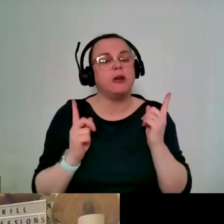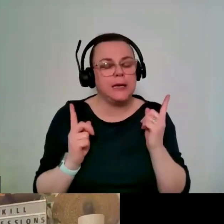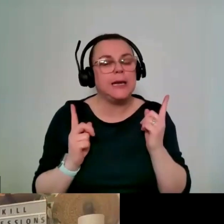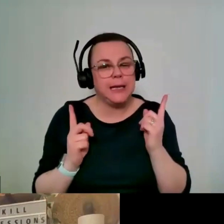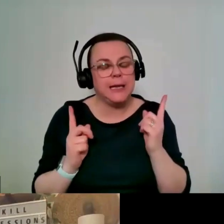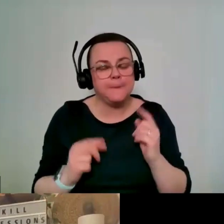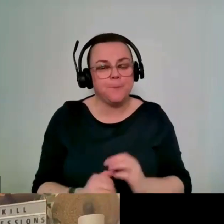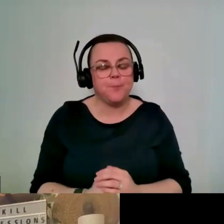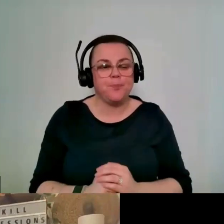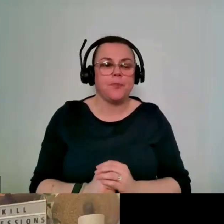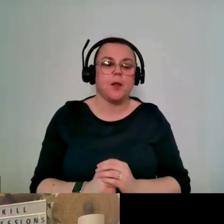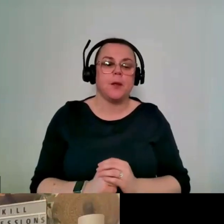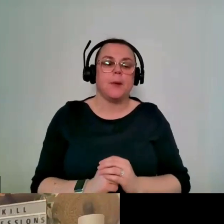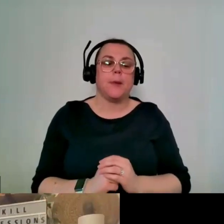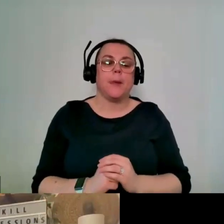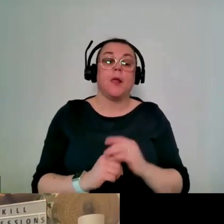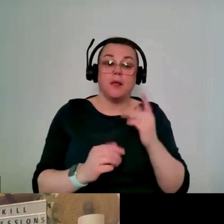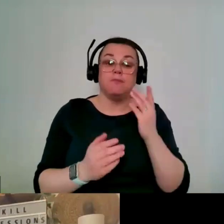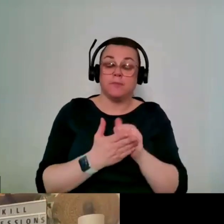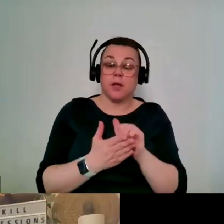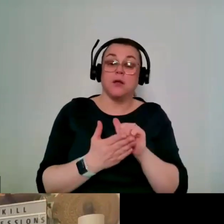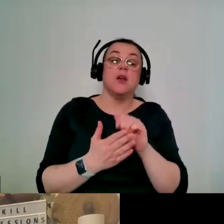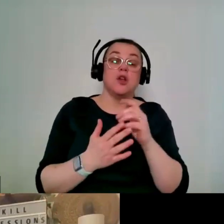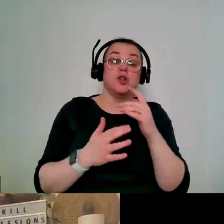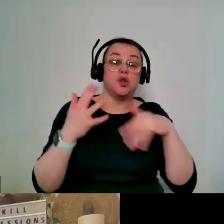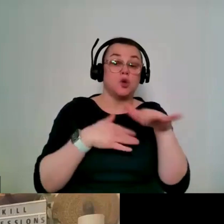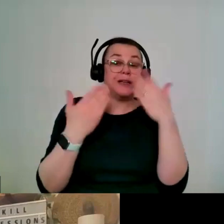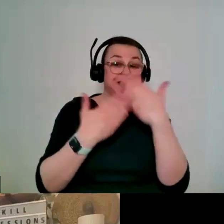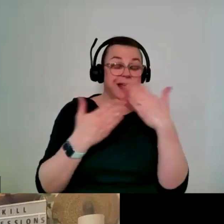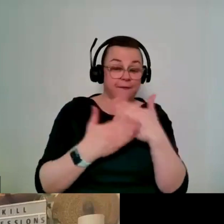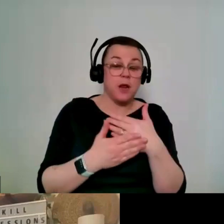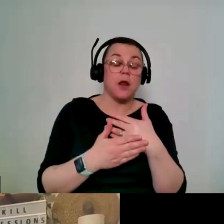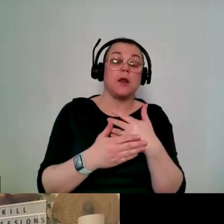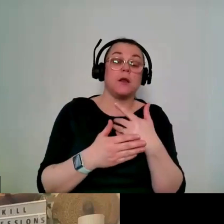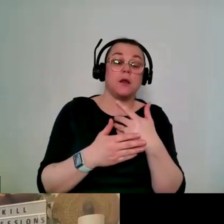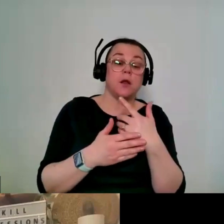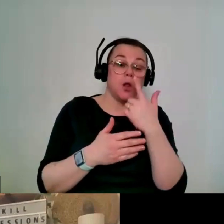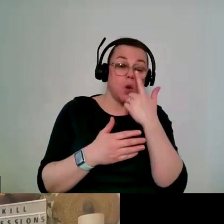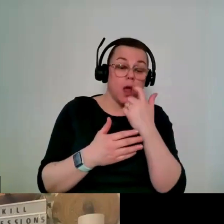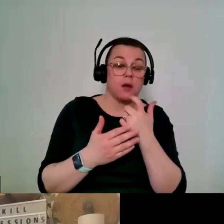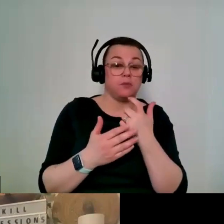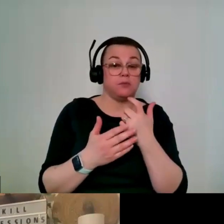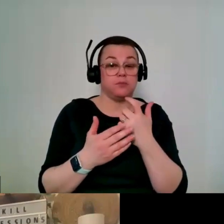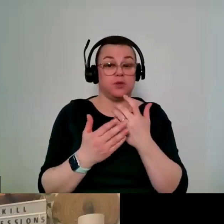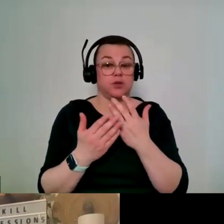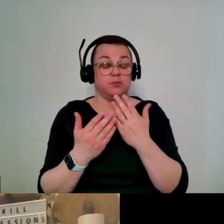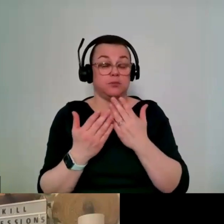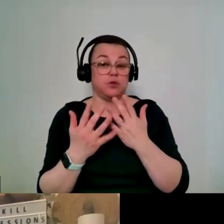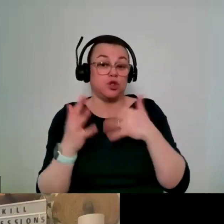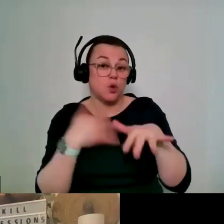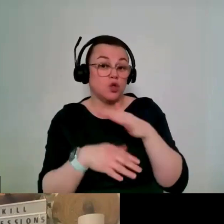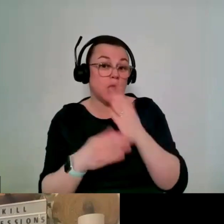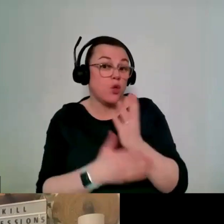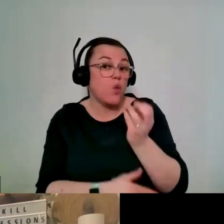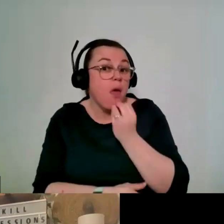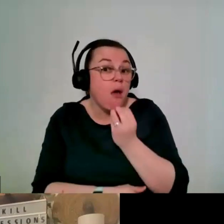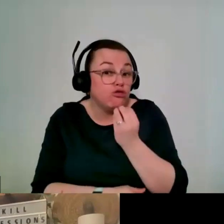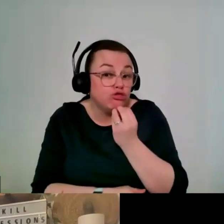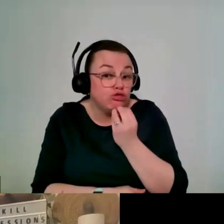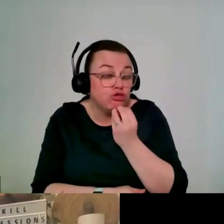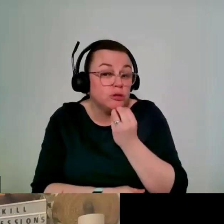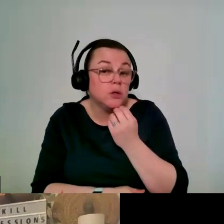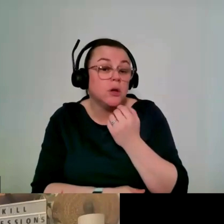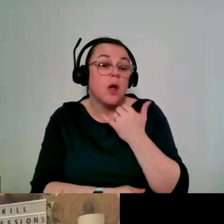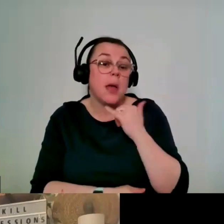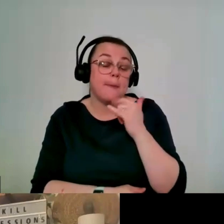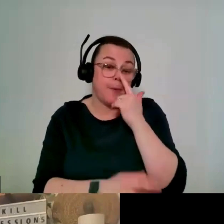to socialise in the evening. You can, you know, socialise over lunch. You can just do things like